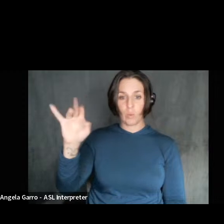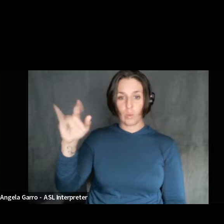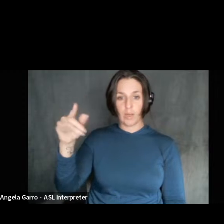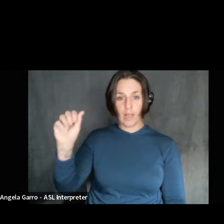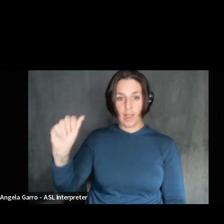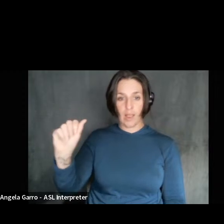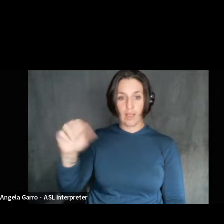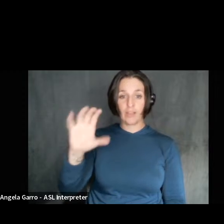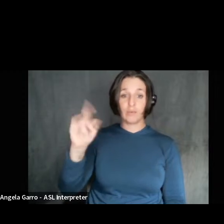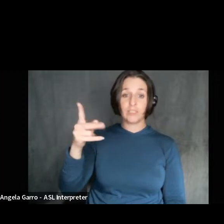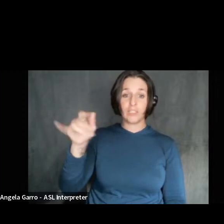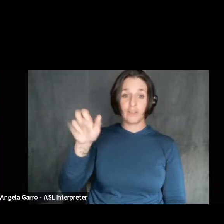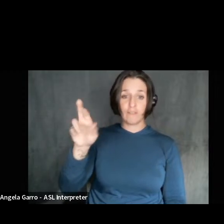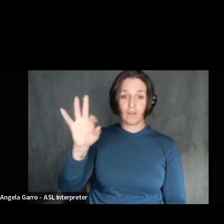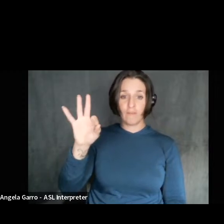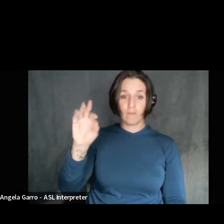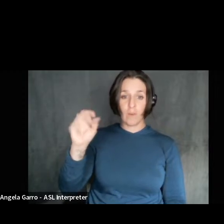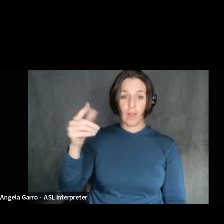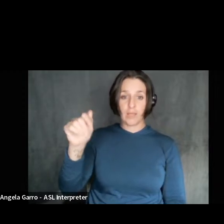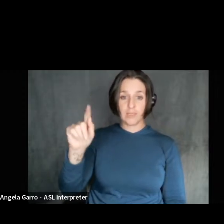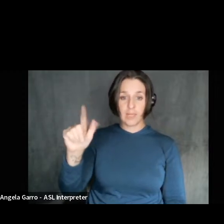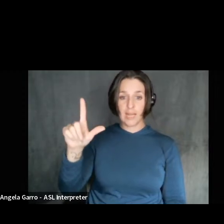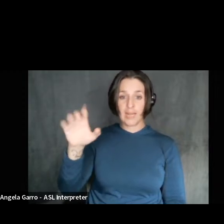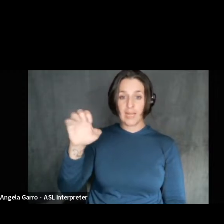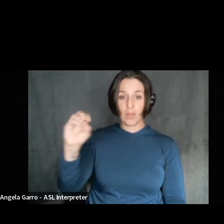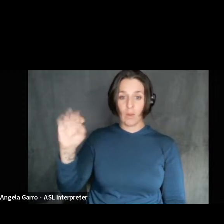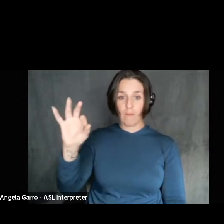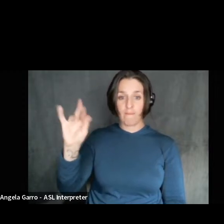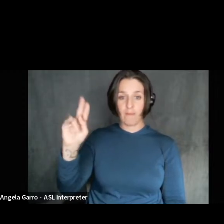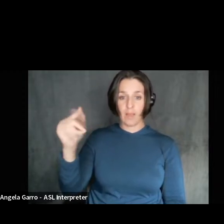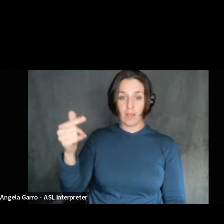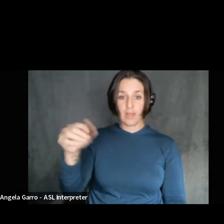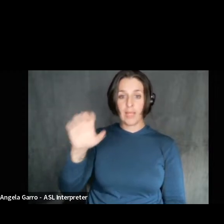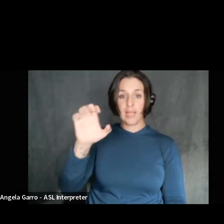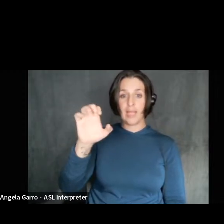Leo Fung, Edna Marie Cabrillo,